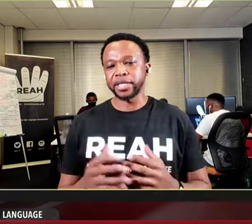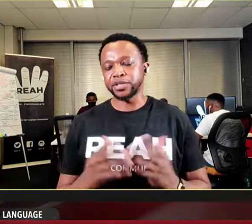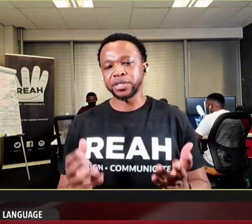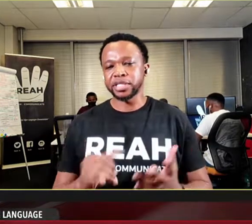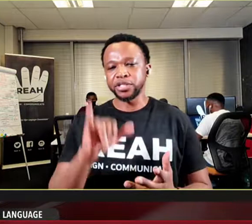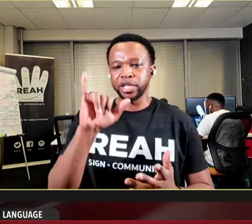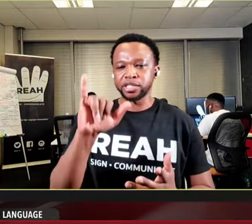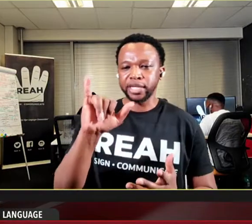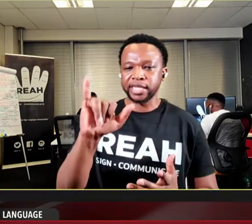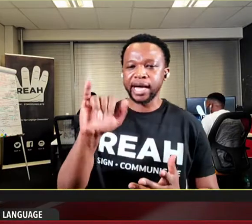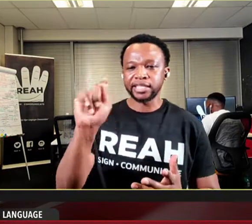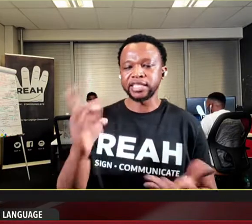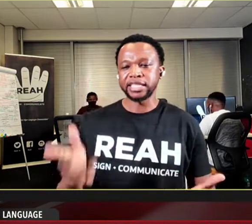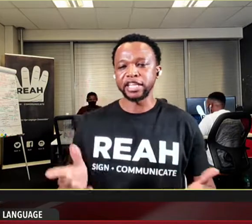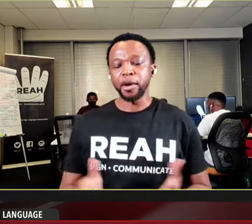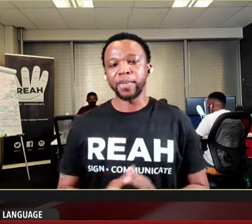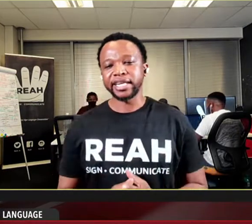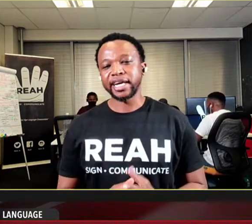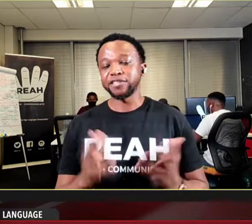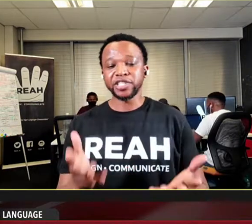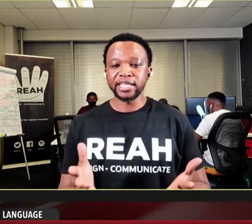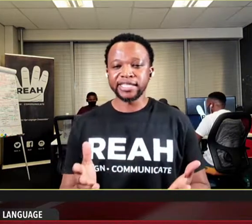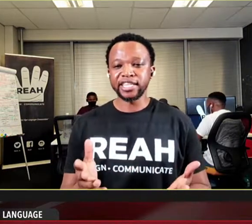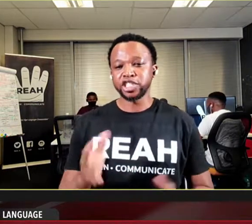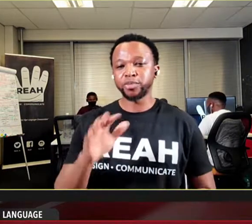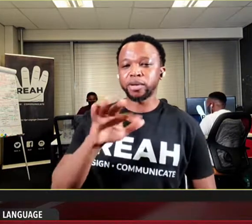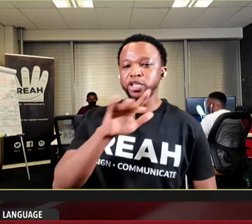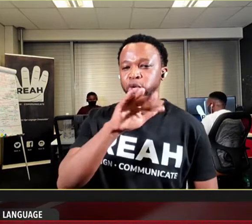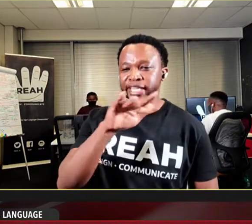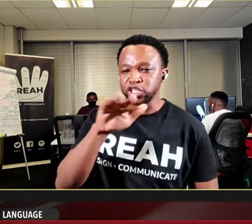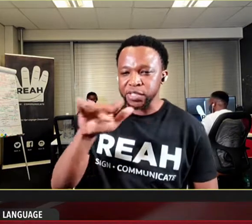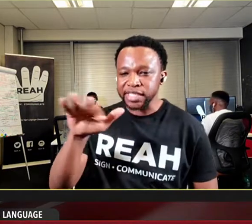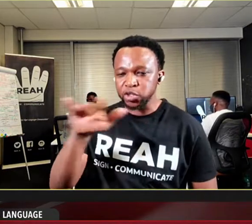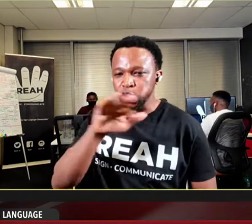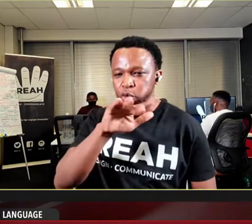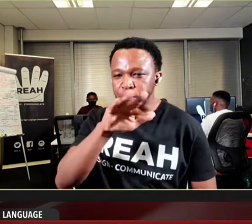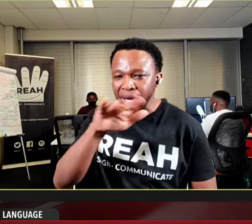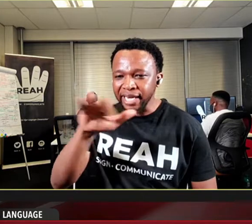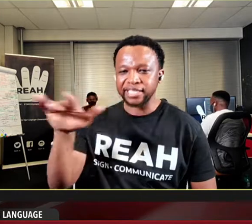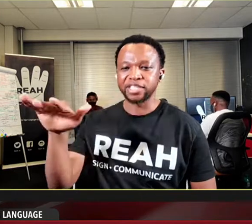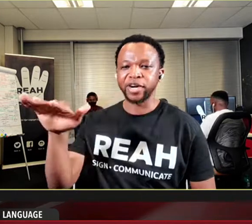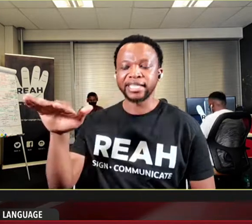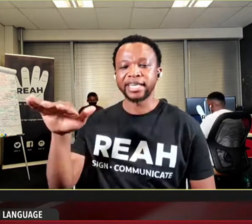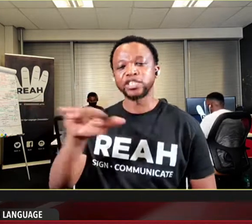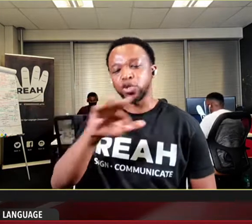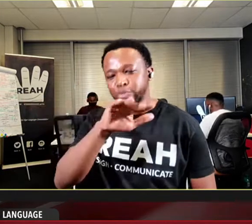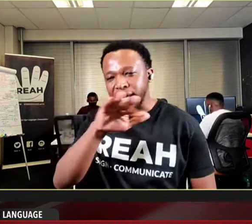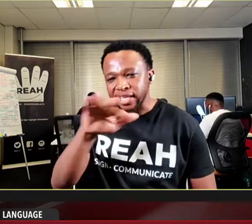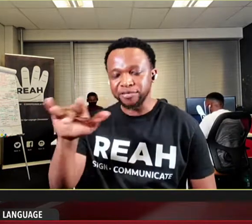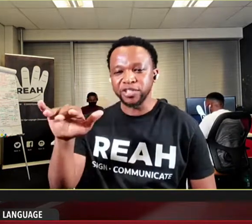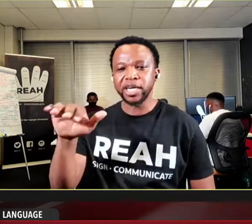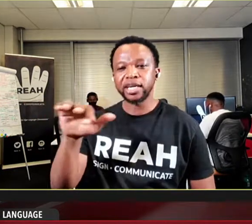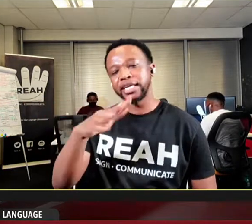IT, right? So it's easy, you can spell it IT. But artificial intelligence, probably you will need to spell it, right? So you